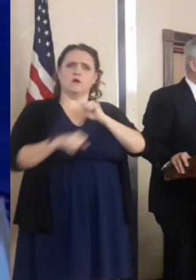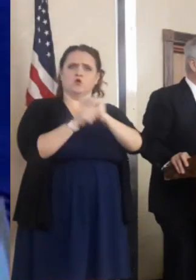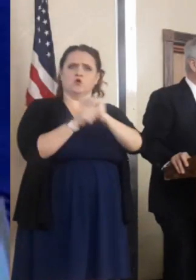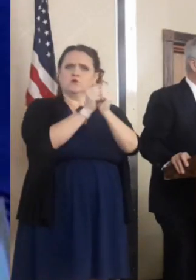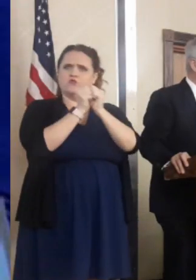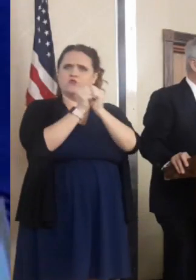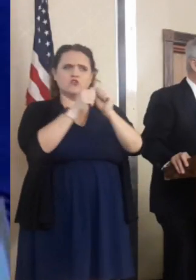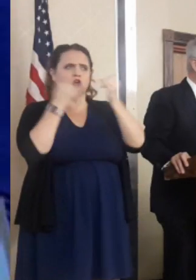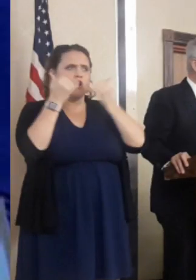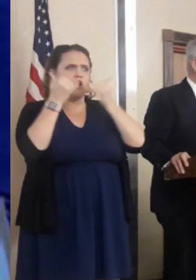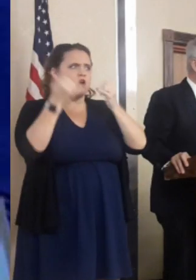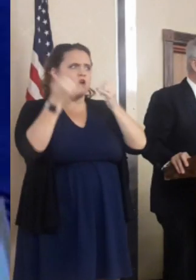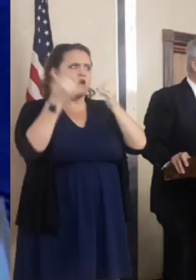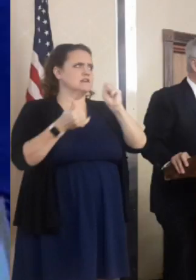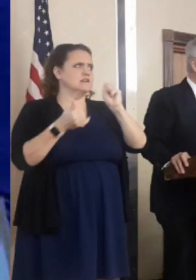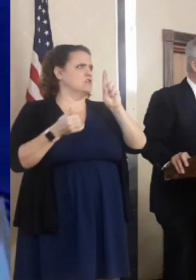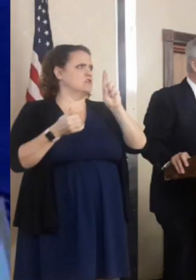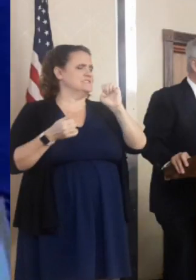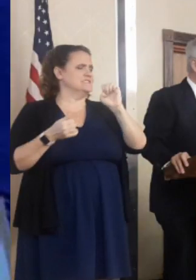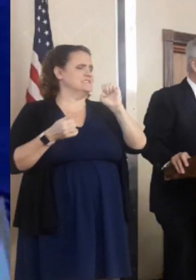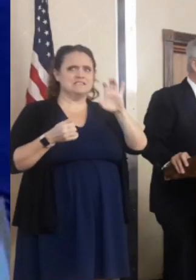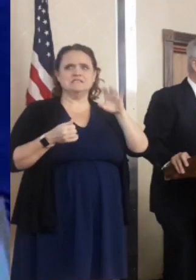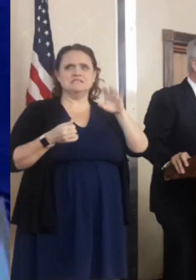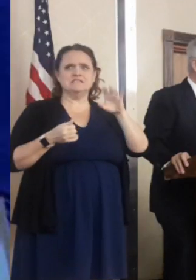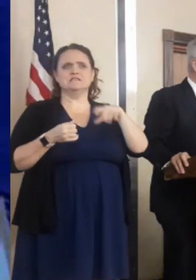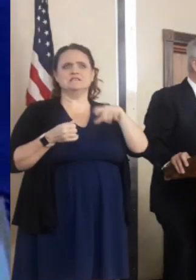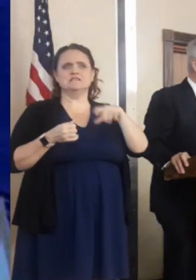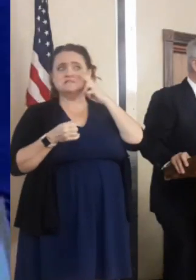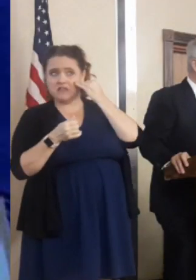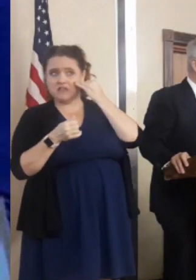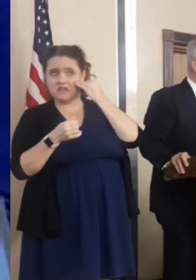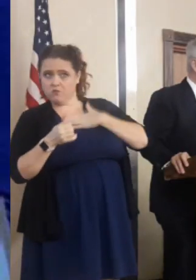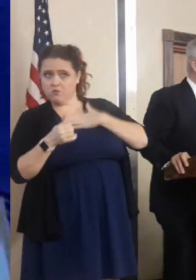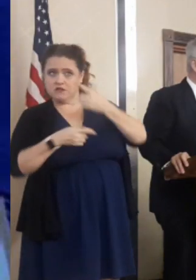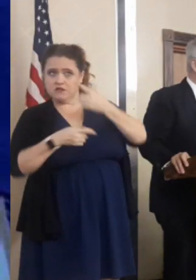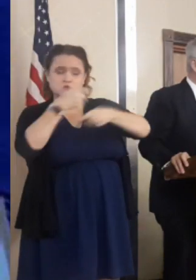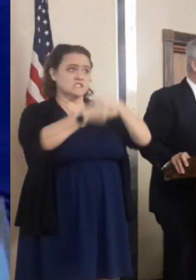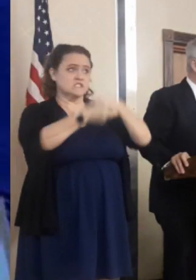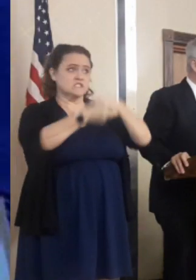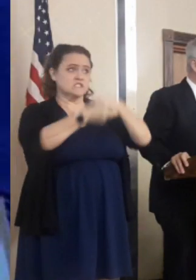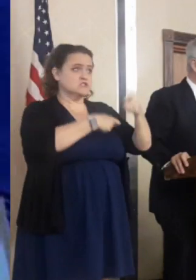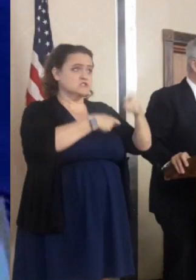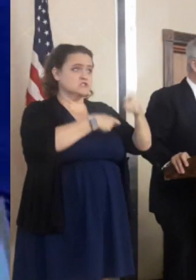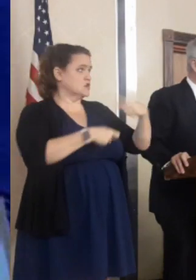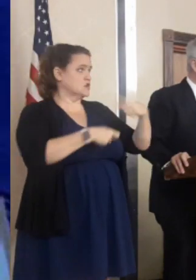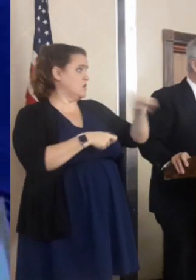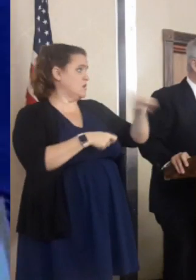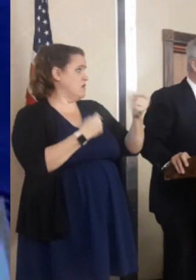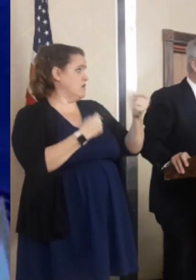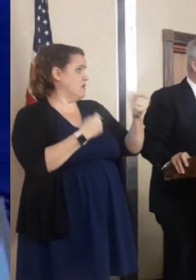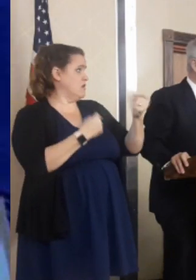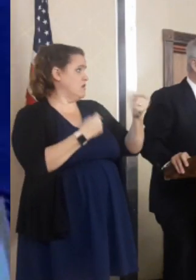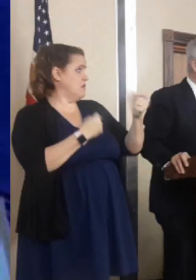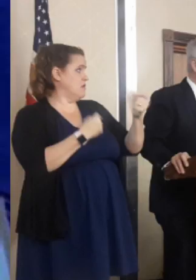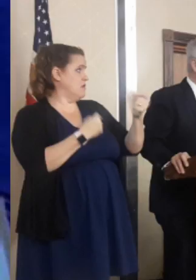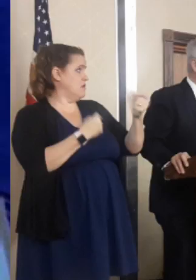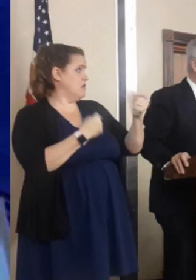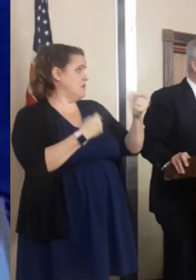to change or switch. That's what you have a battle roster for, right? If it was voted on by the